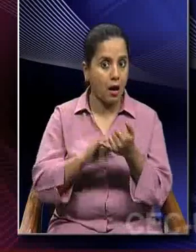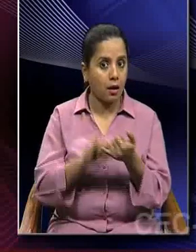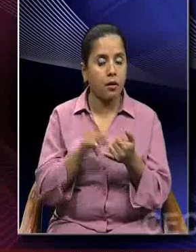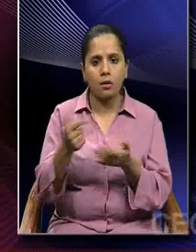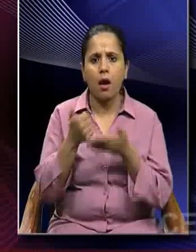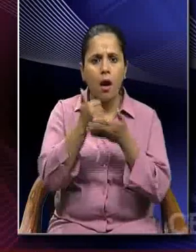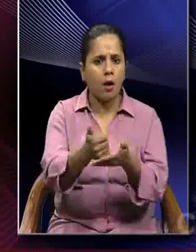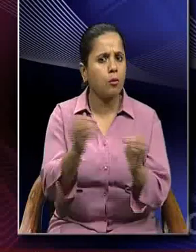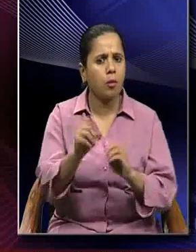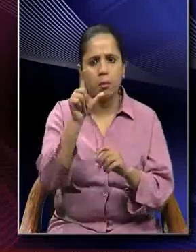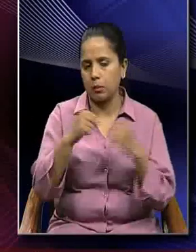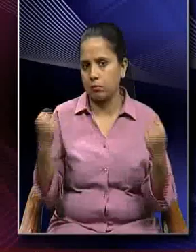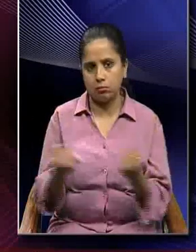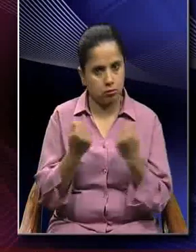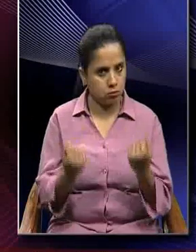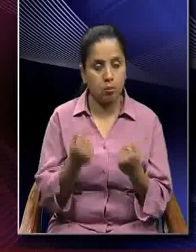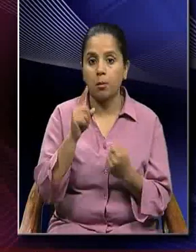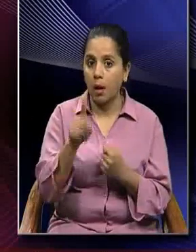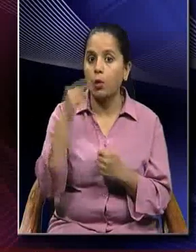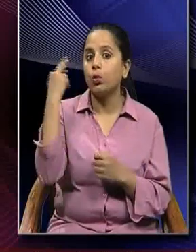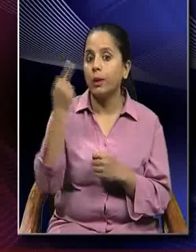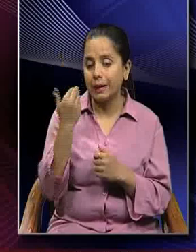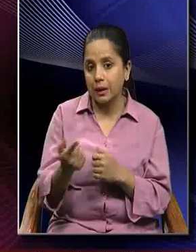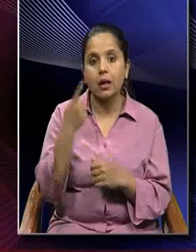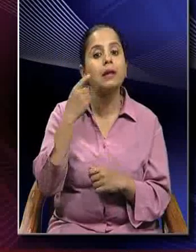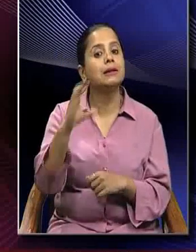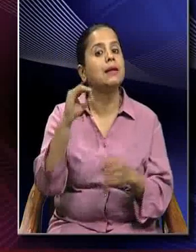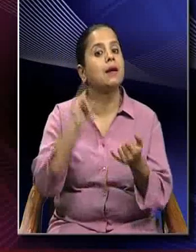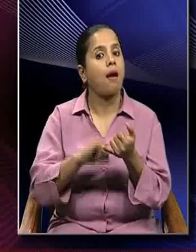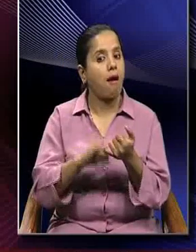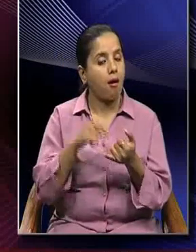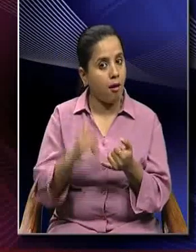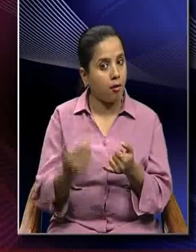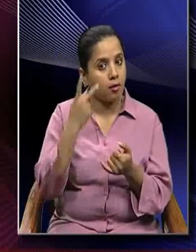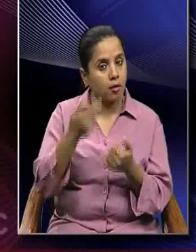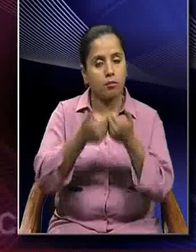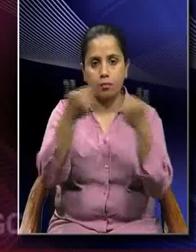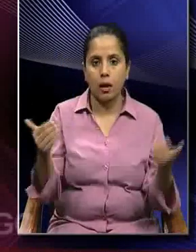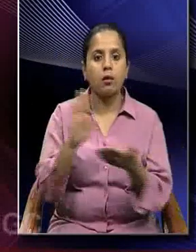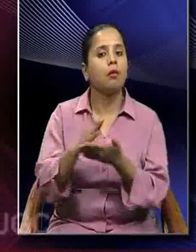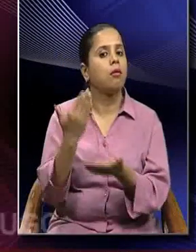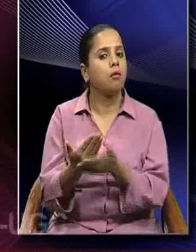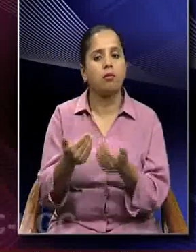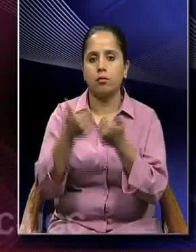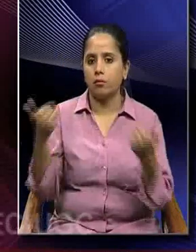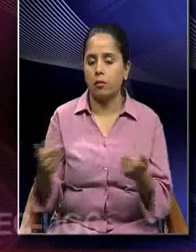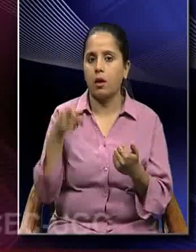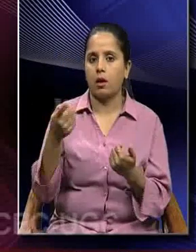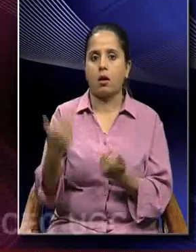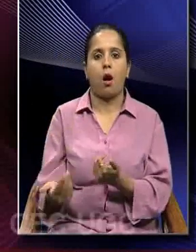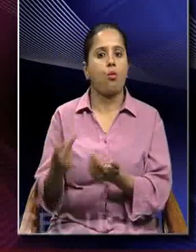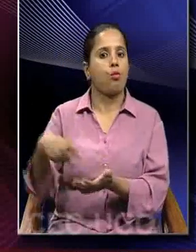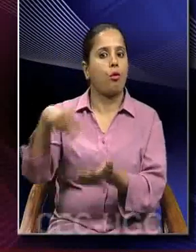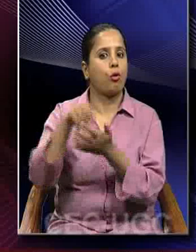help people actively. Therefore, CSS departs from interpretivism and takes the position